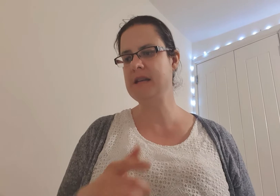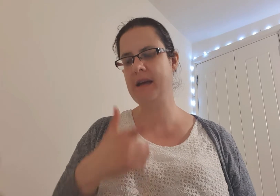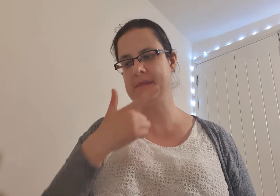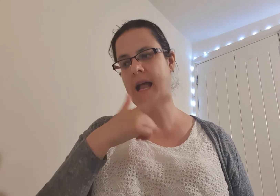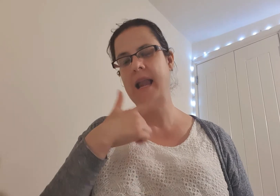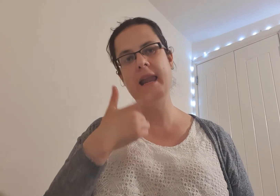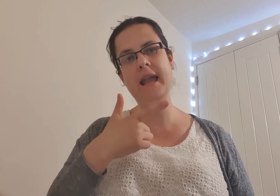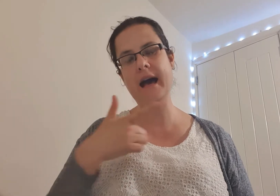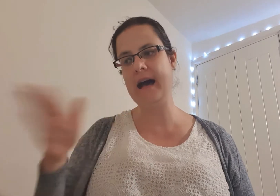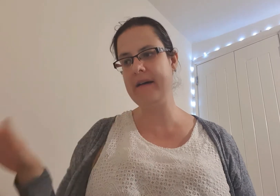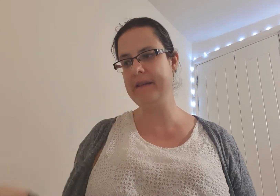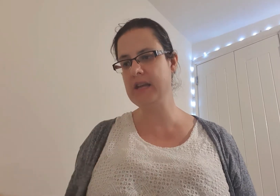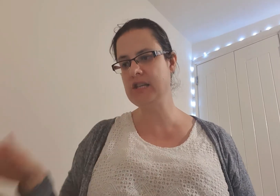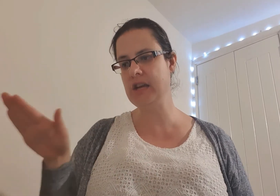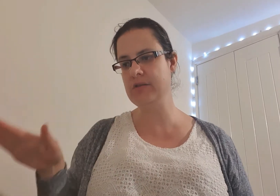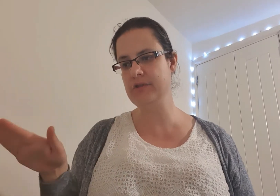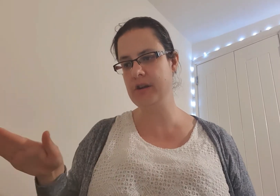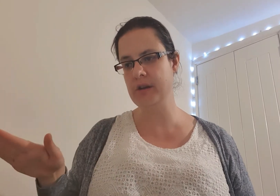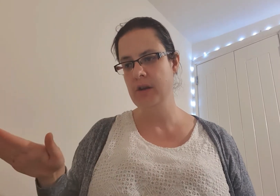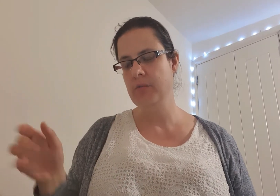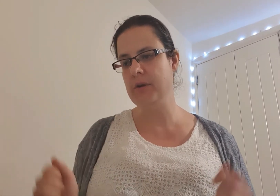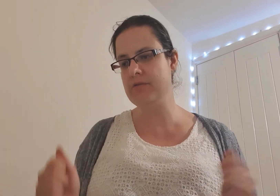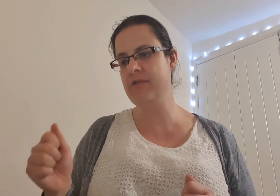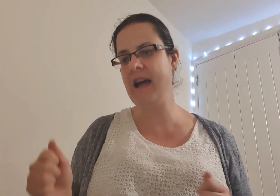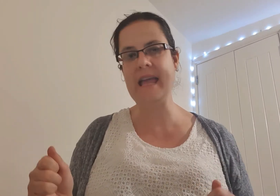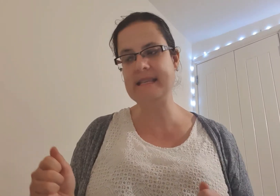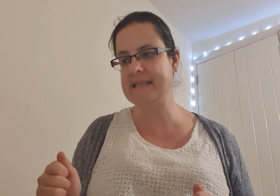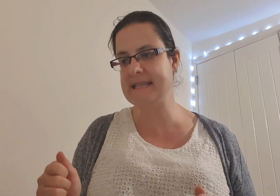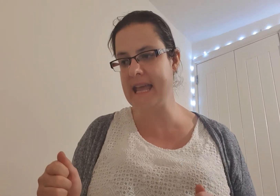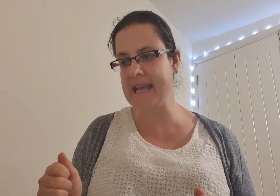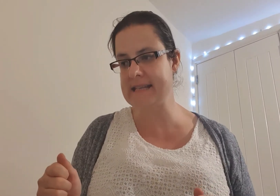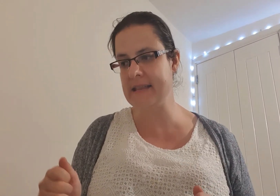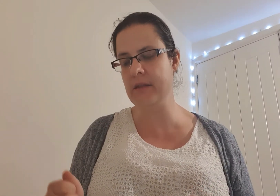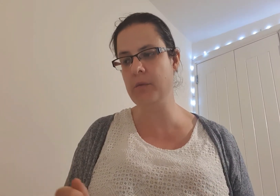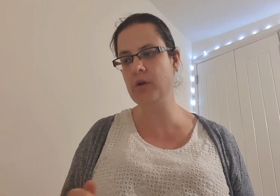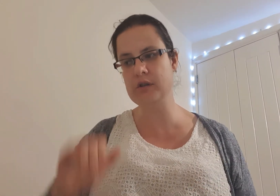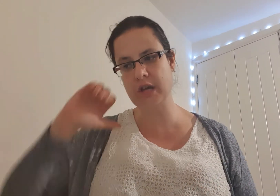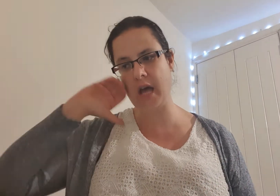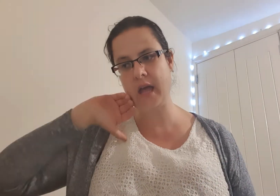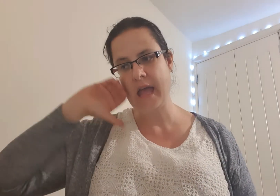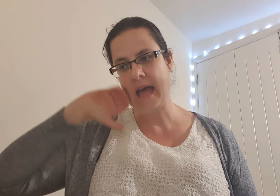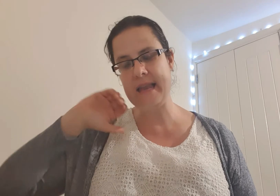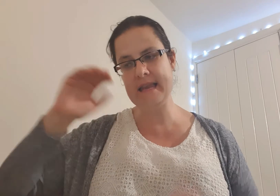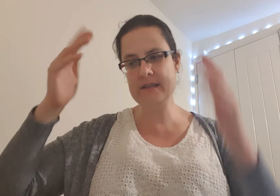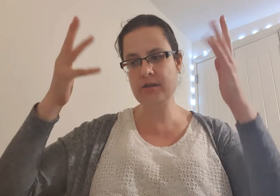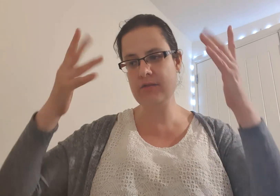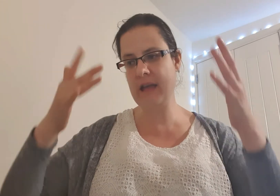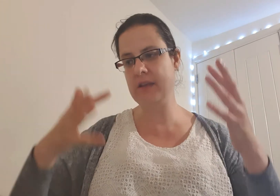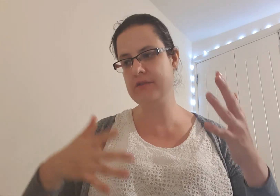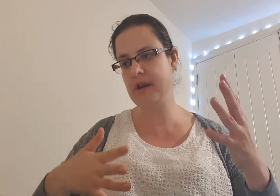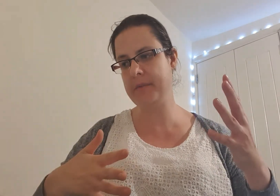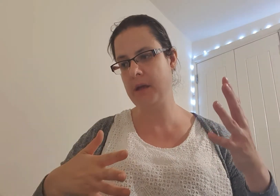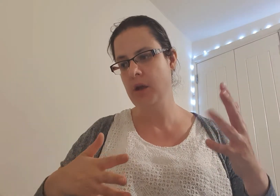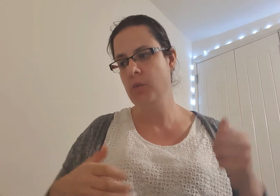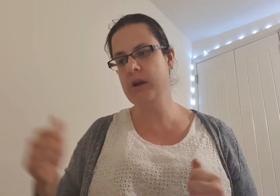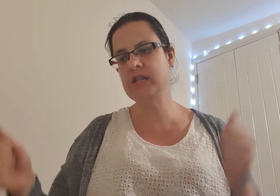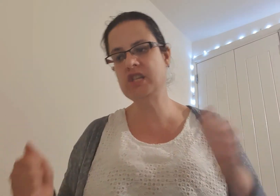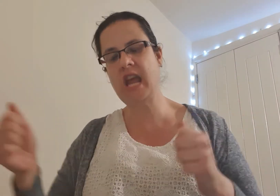Sometimes laughing children would race sticks in the water and little raindrop would